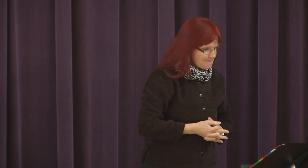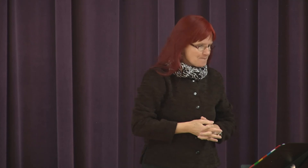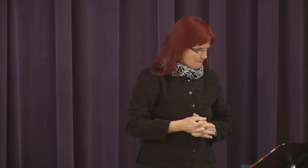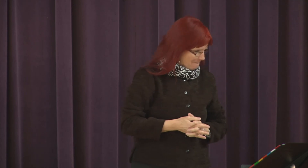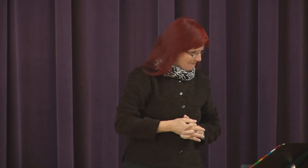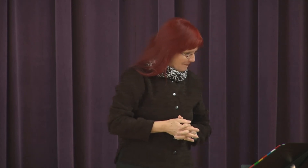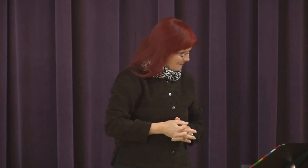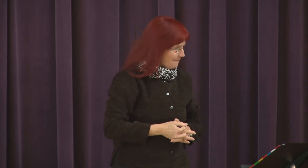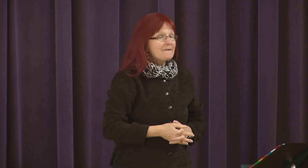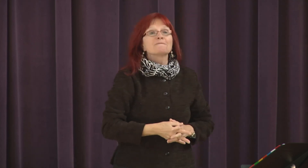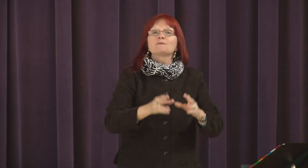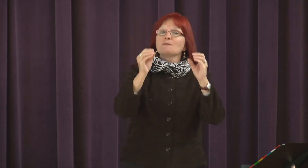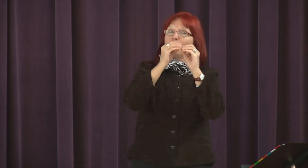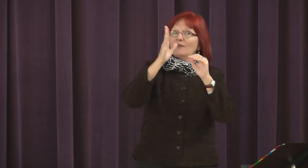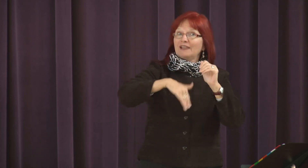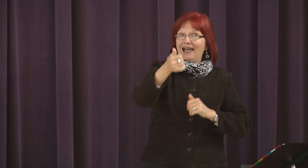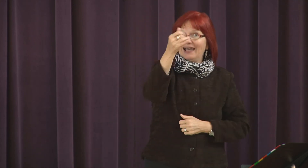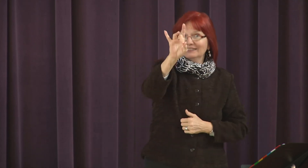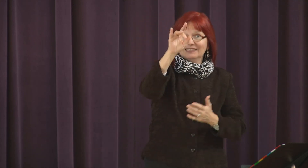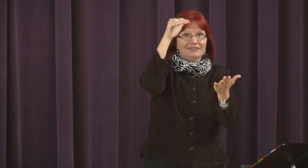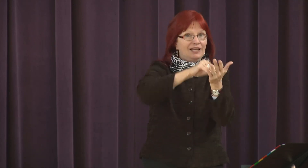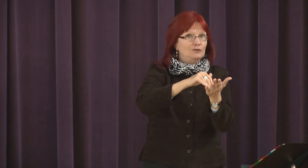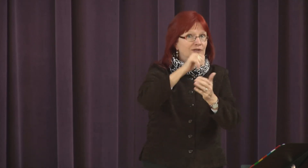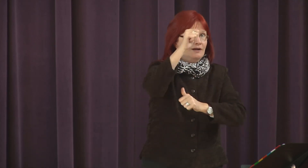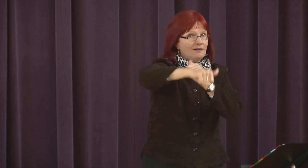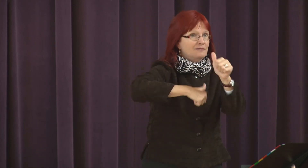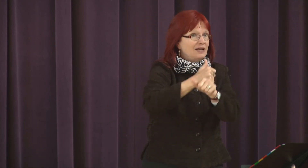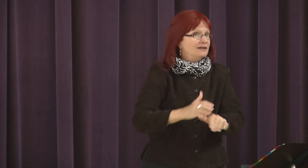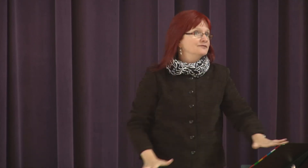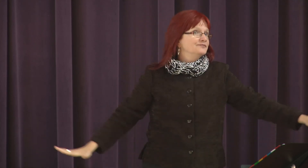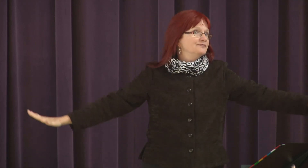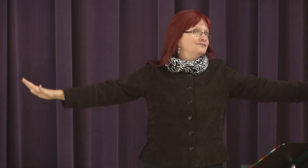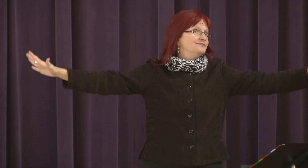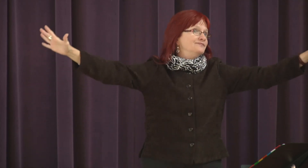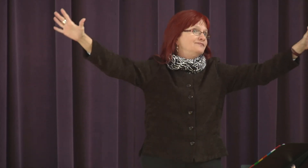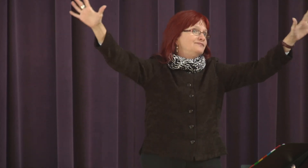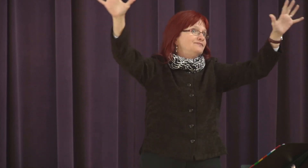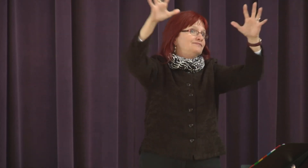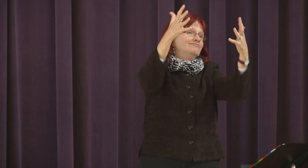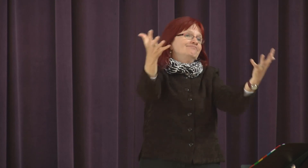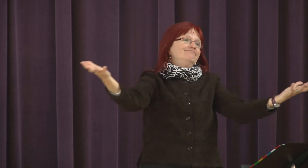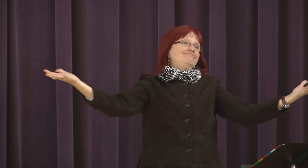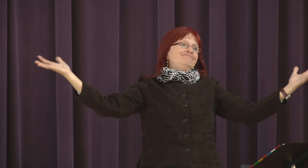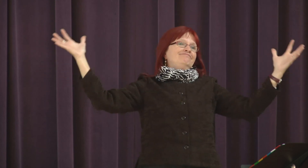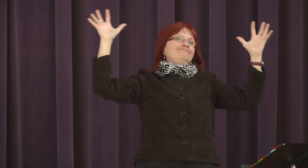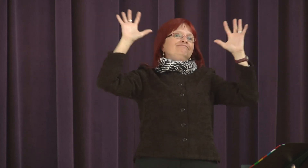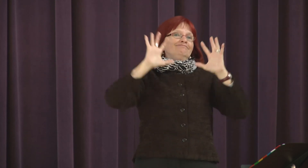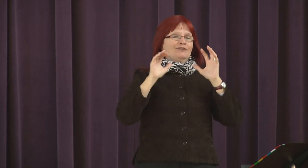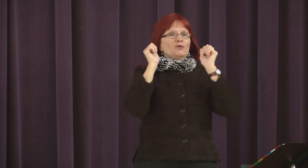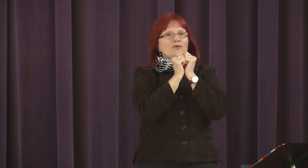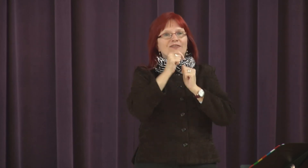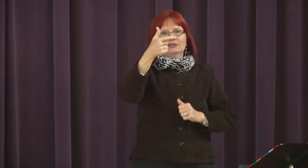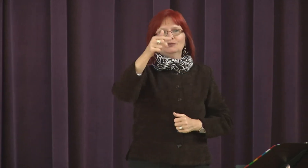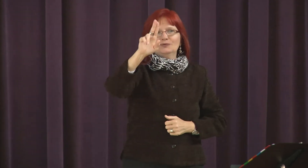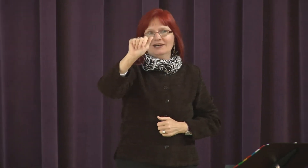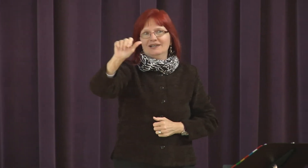have here. So I wanted to thank Gallaudet University for doing so. So there's more than 18,000 alumni across the nation